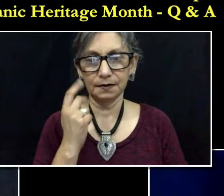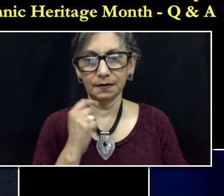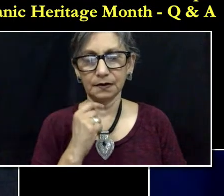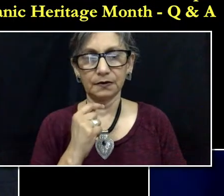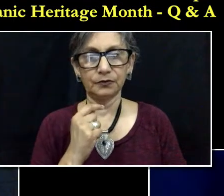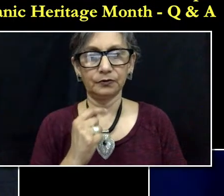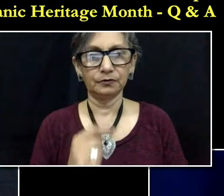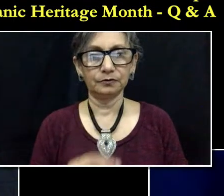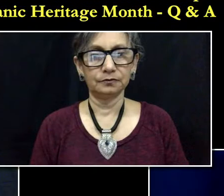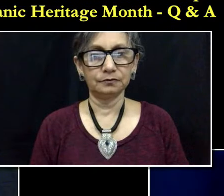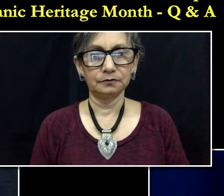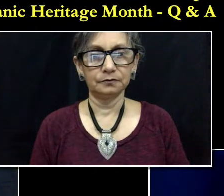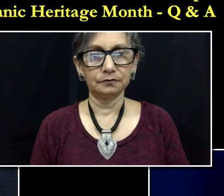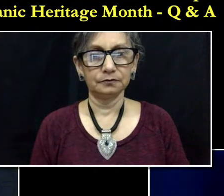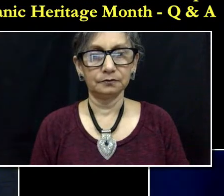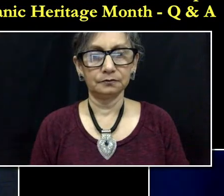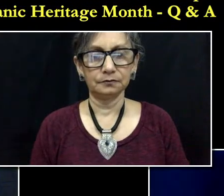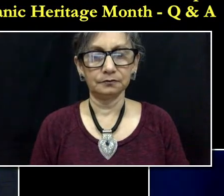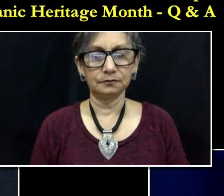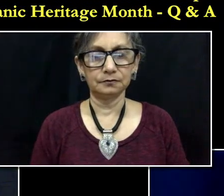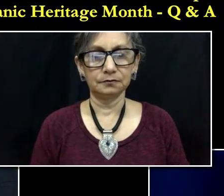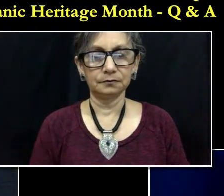I'm waiting for them to come in.